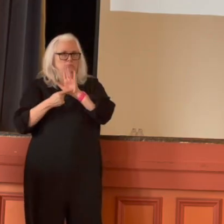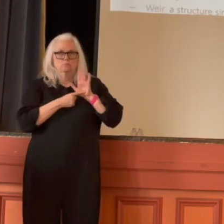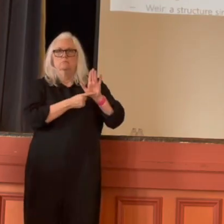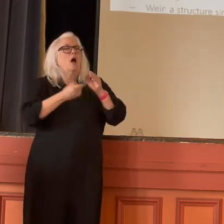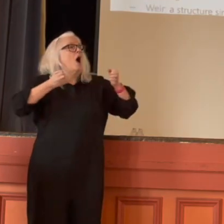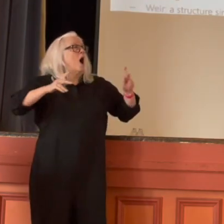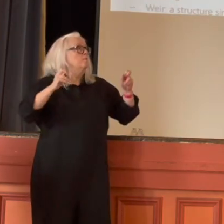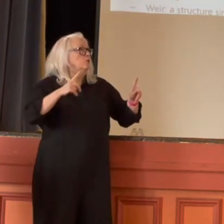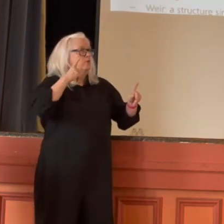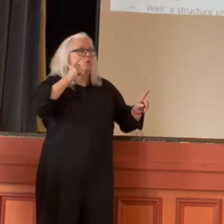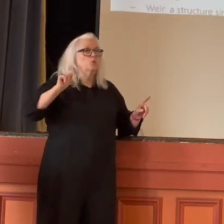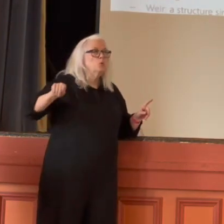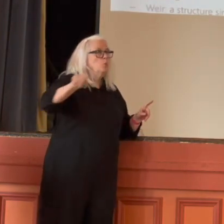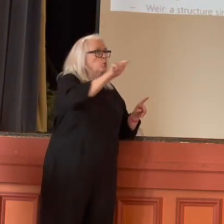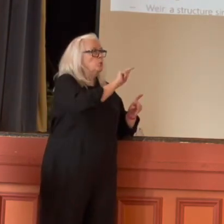forward.